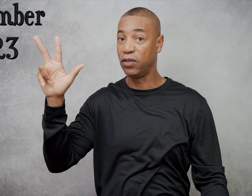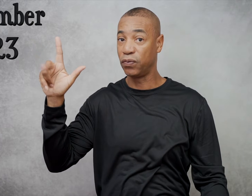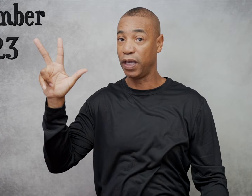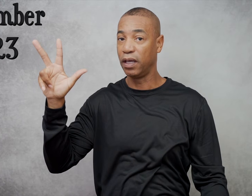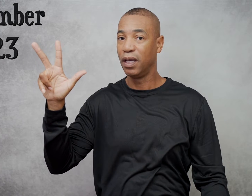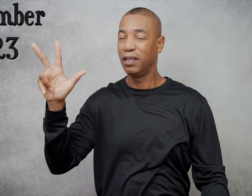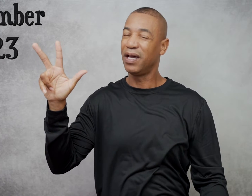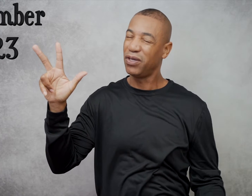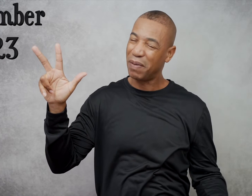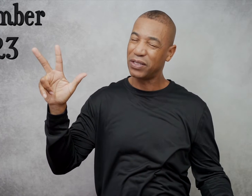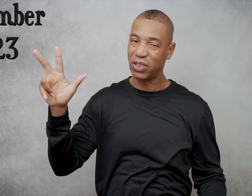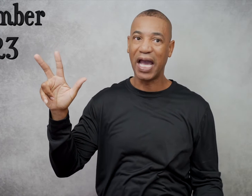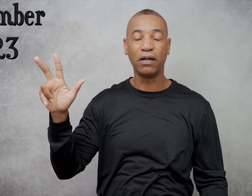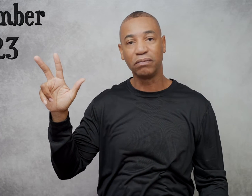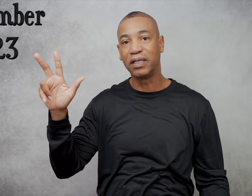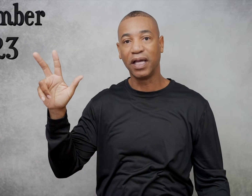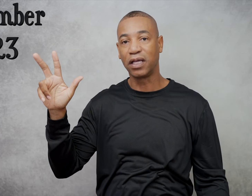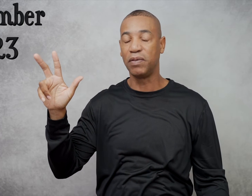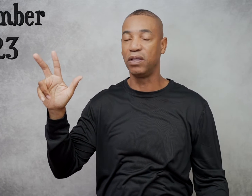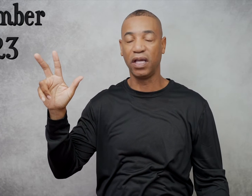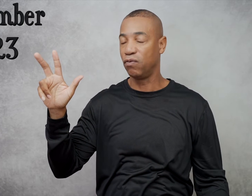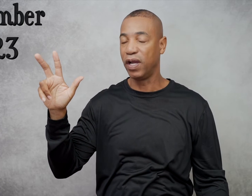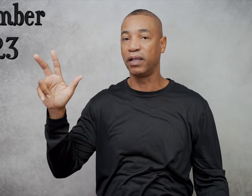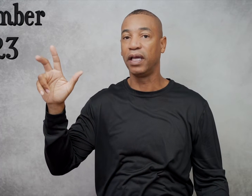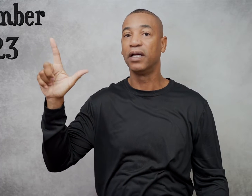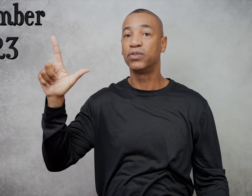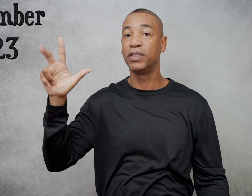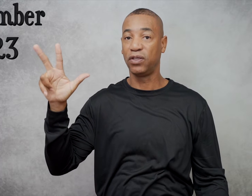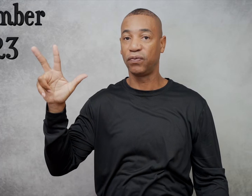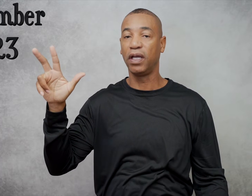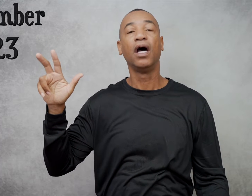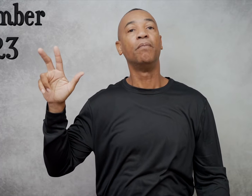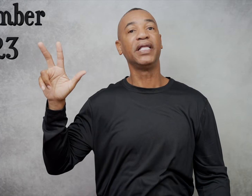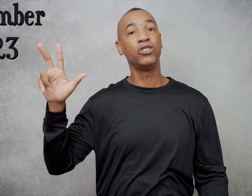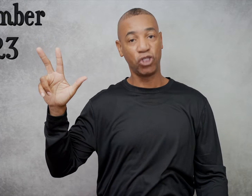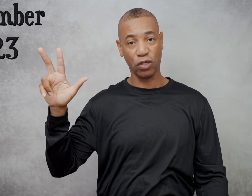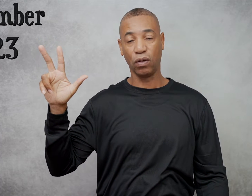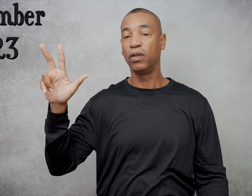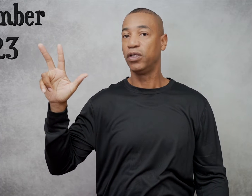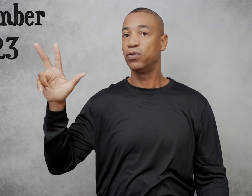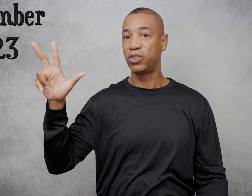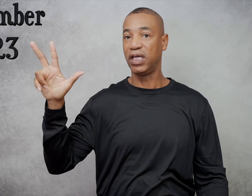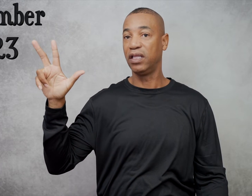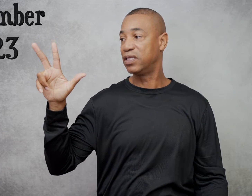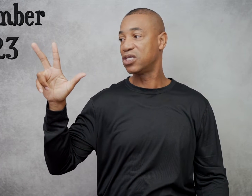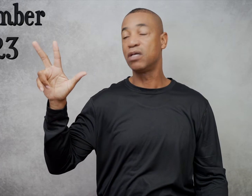23. Now you might see out in the community rarely 23, but in general you'll see just the middle